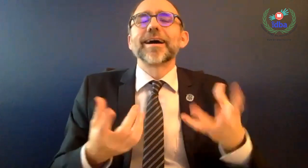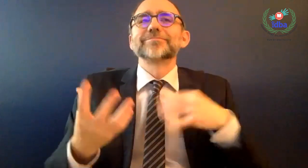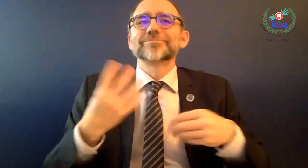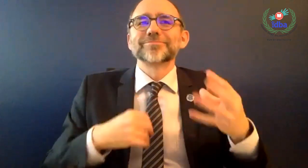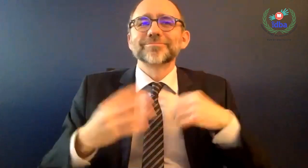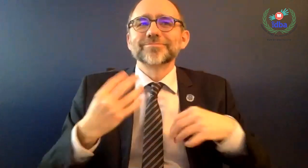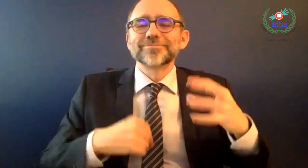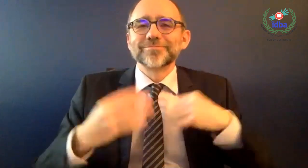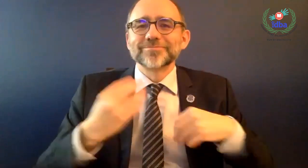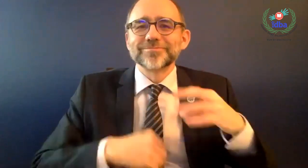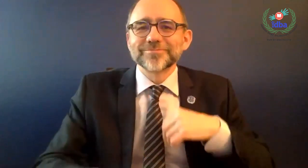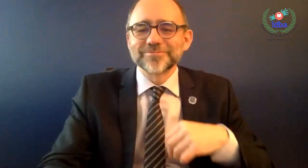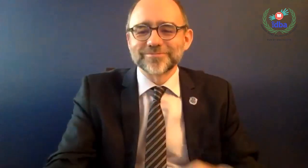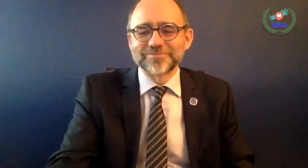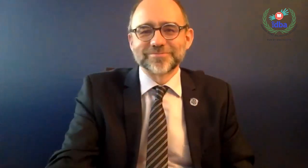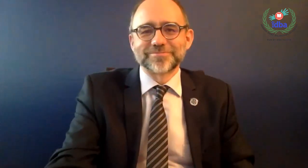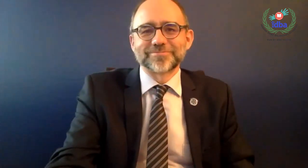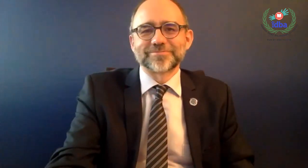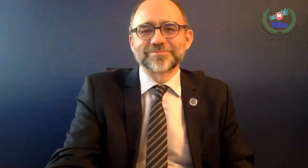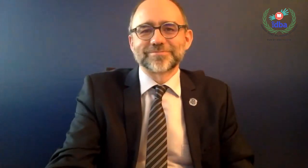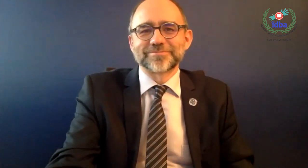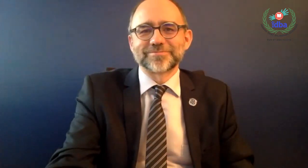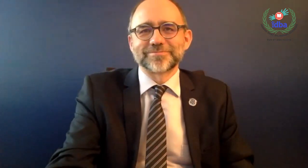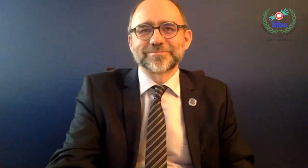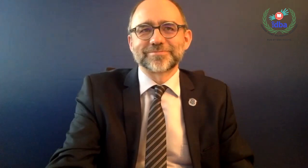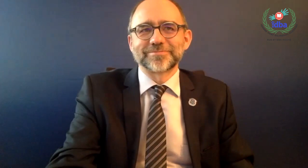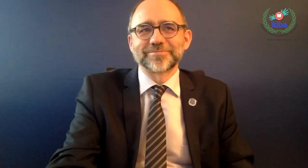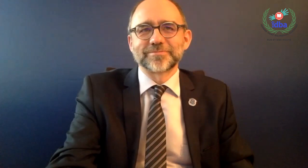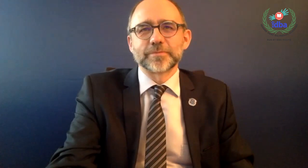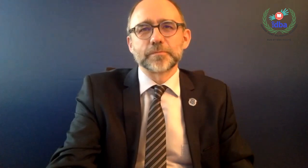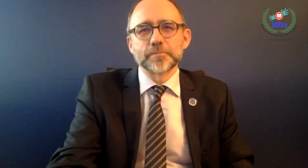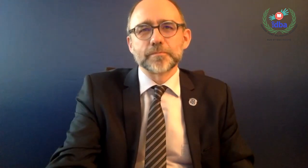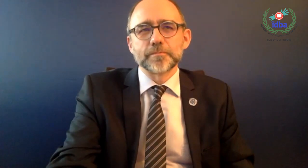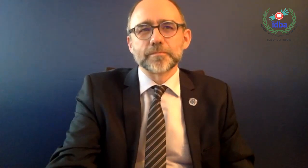the admission does not make it inclusive education. The entire